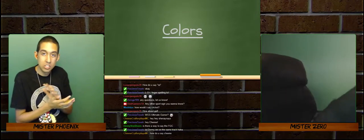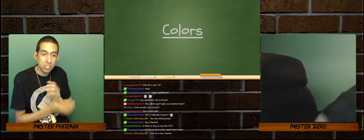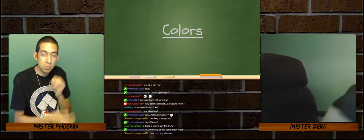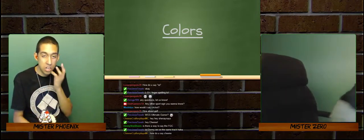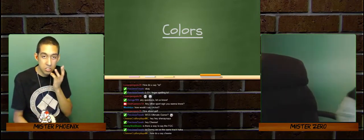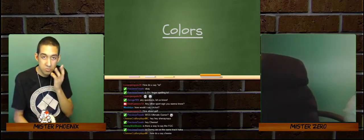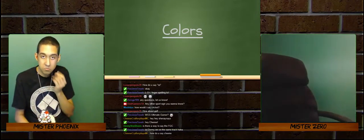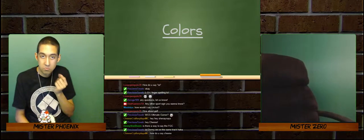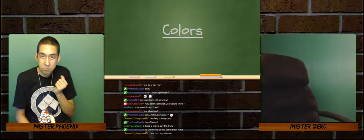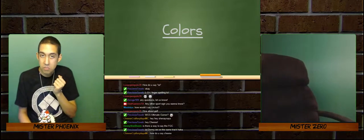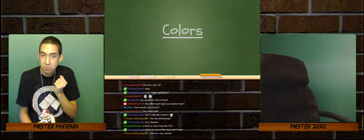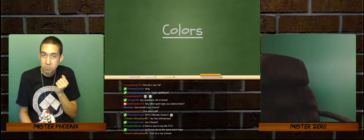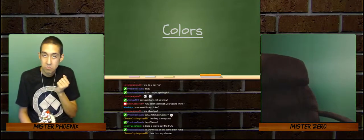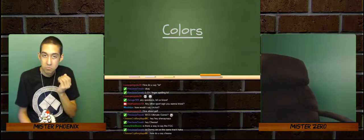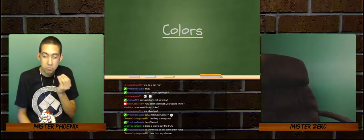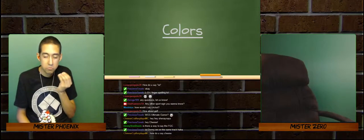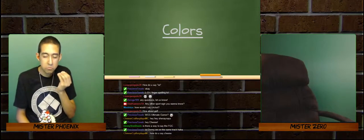Cheese and wine, huh?